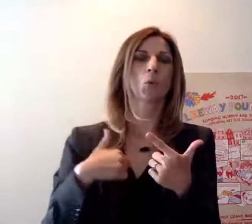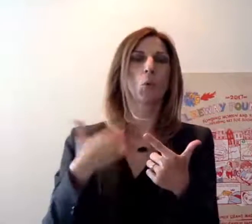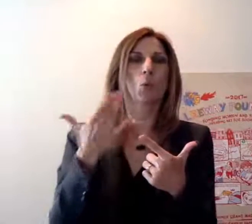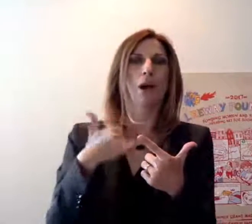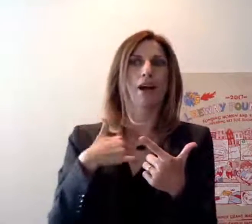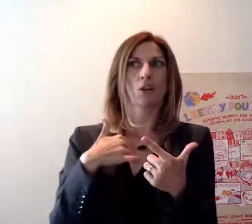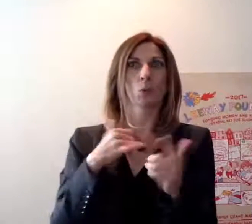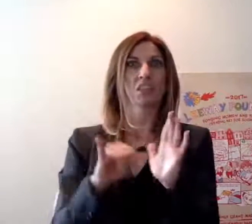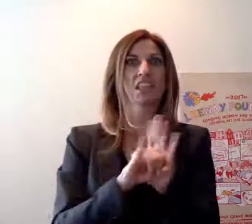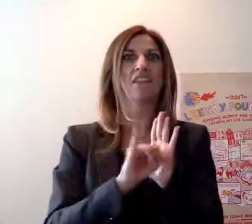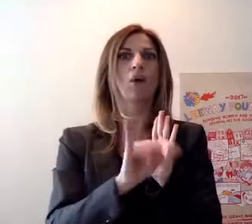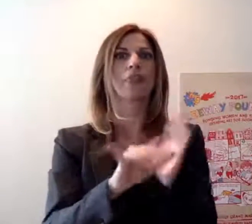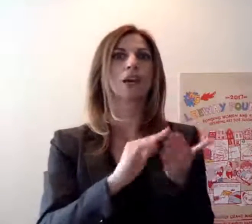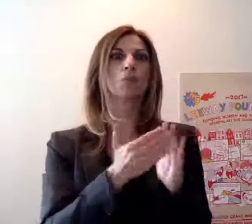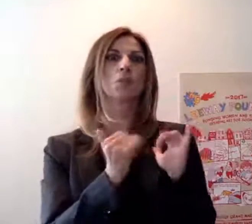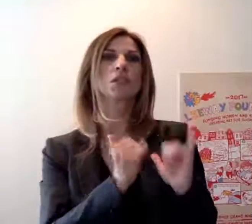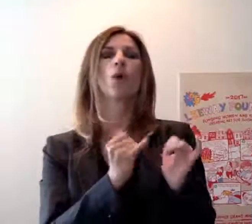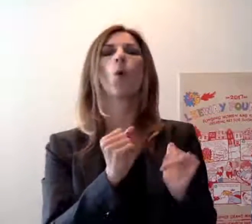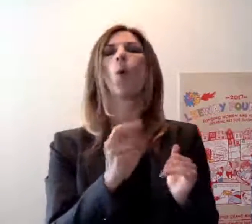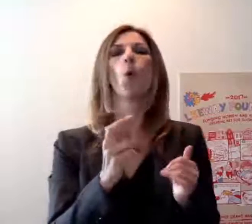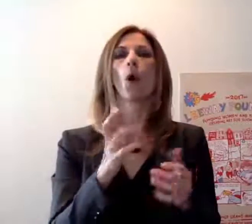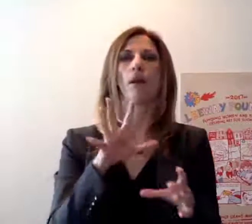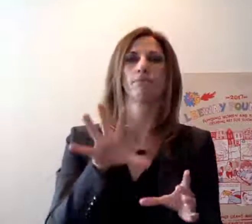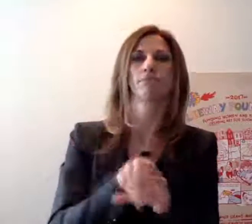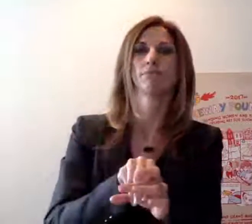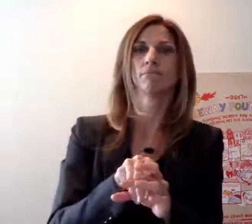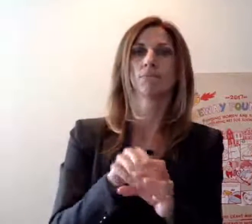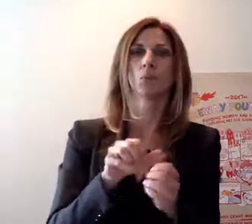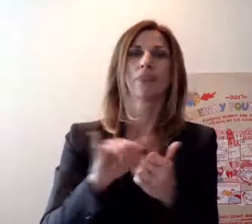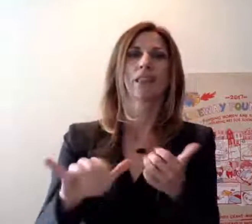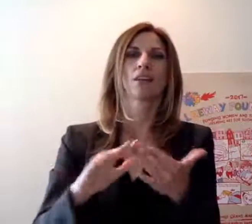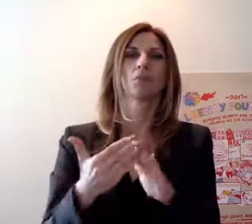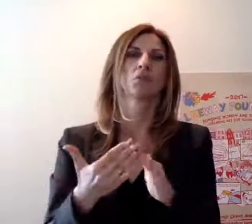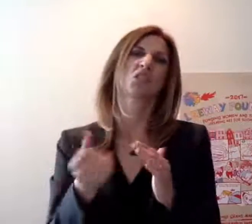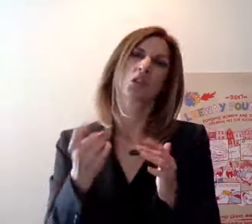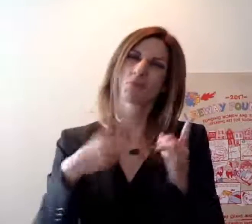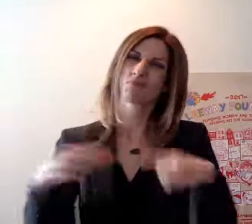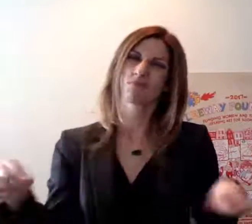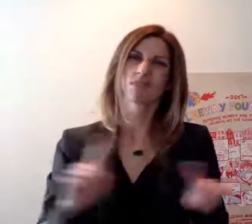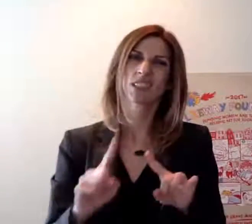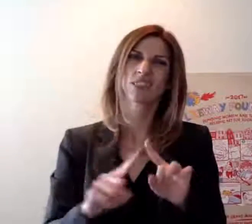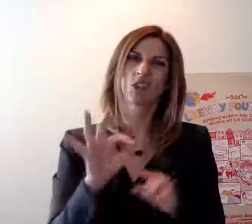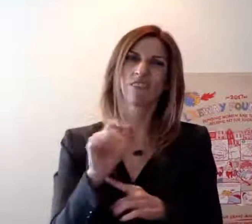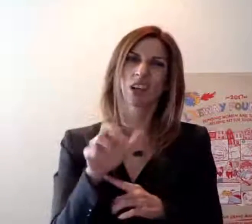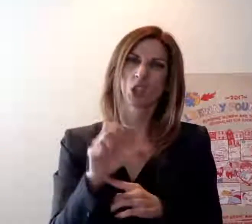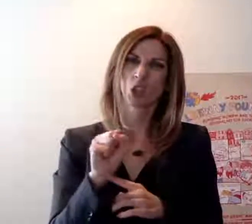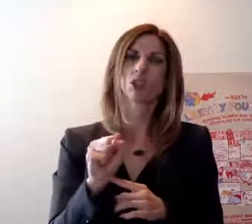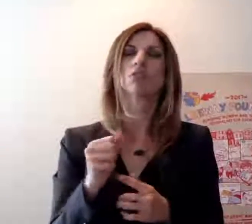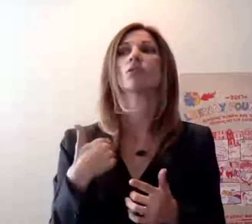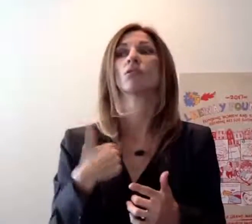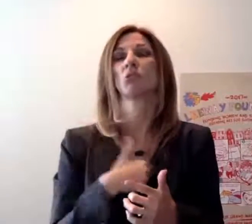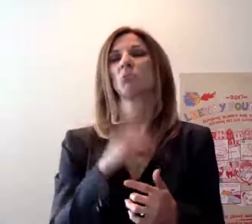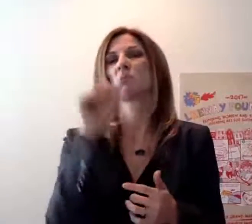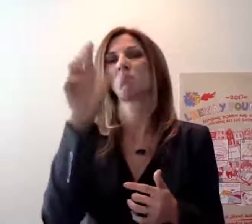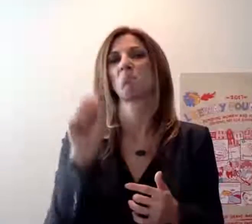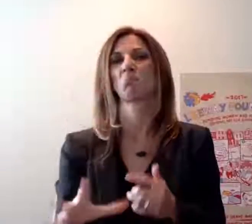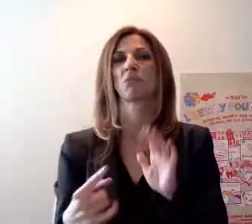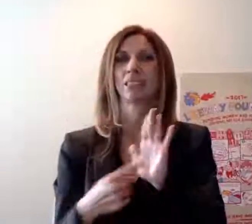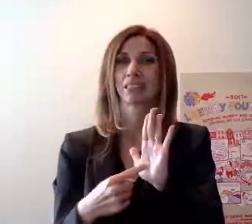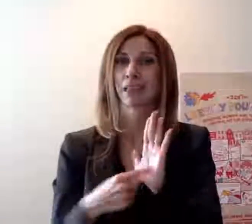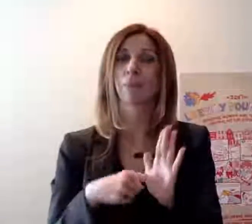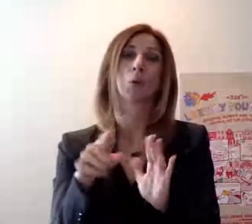become a part of that community. So this can be a variety of different factors. We list some examples, but you